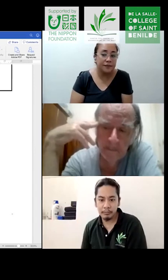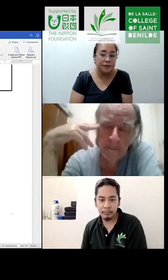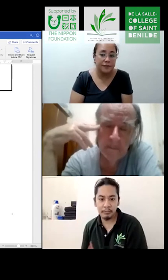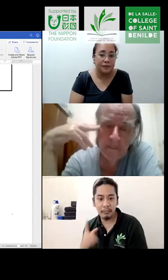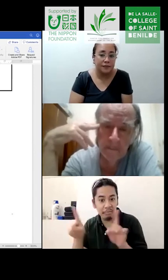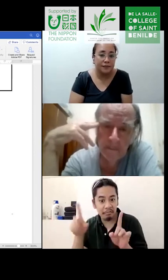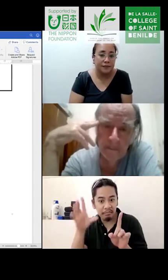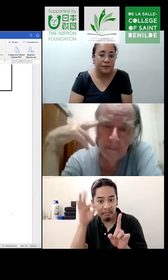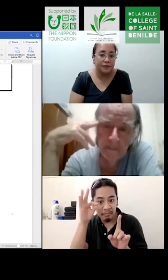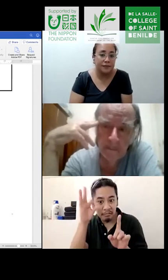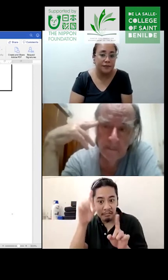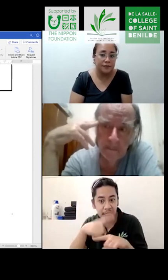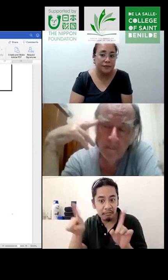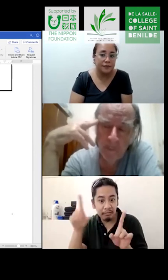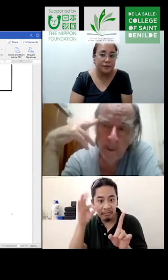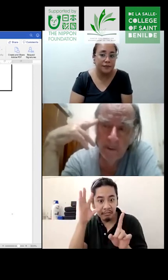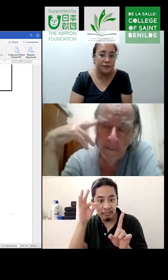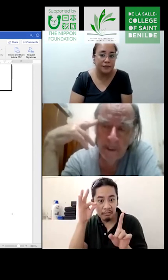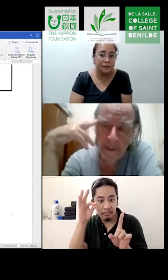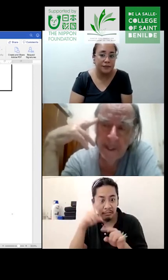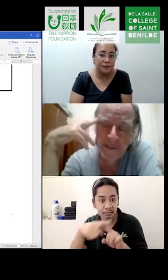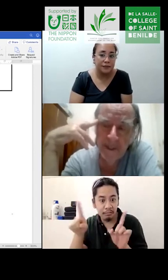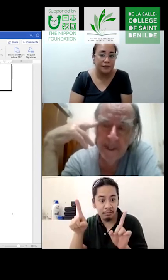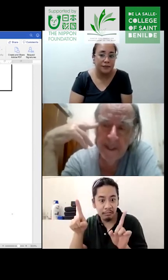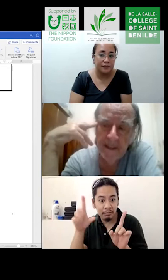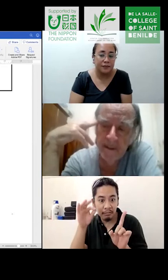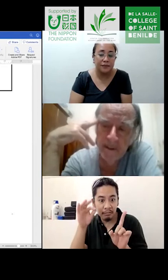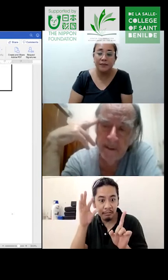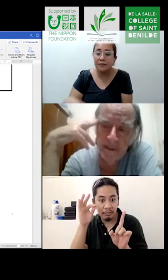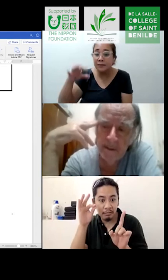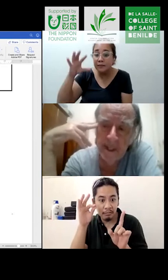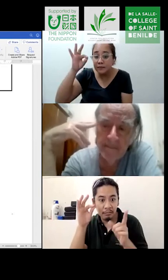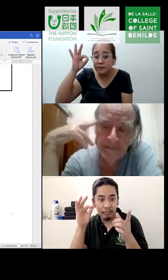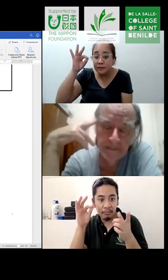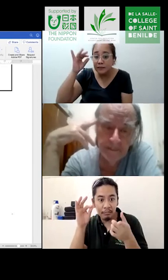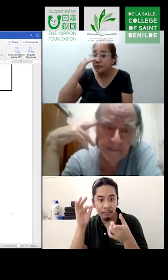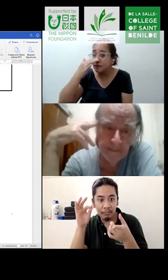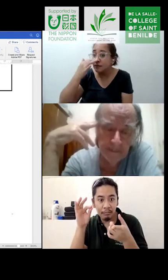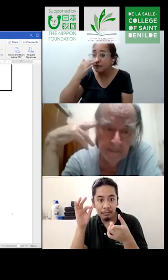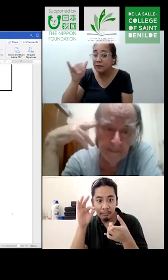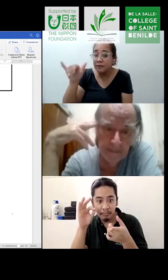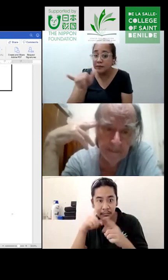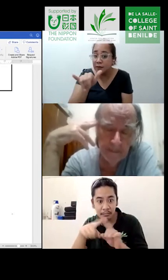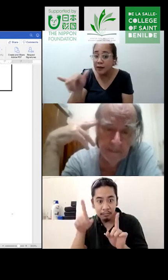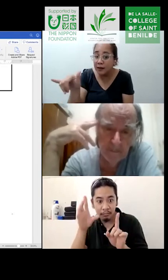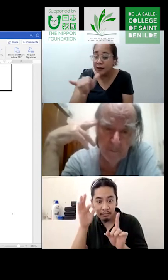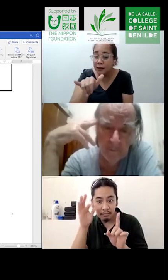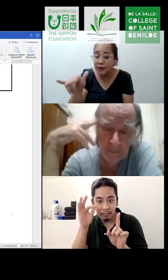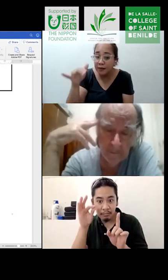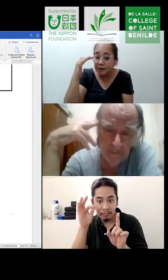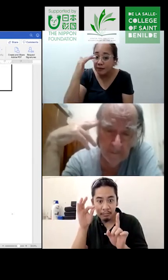inward, right? Yeah, Jasmine Jasmine, and did you Nat, get same. Jasmine? Did you get it?